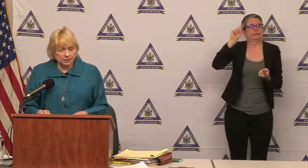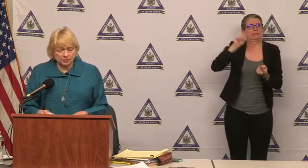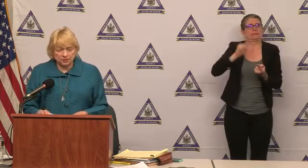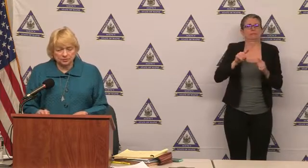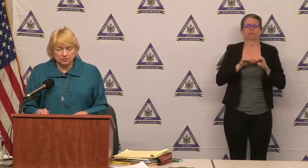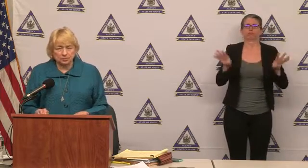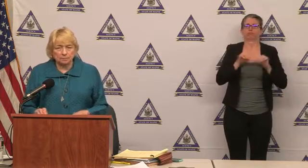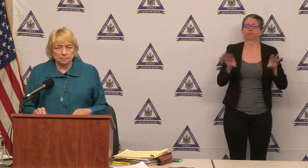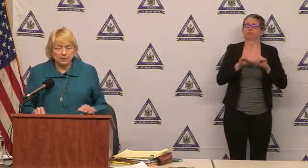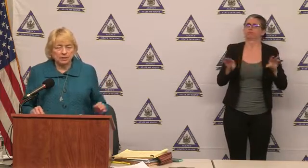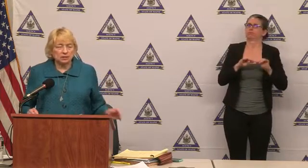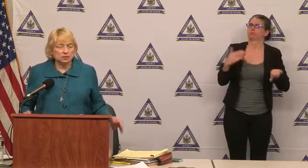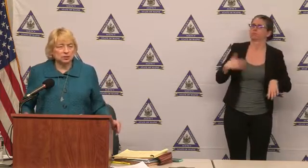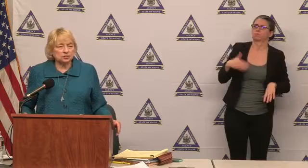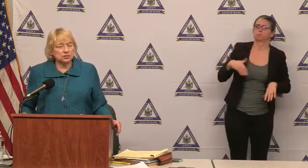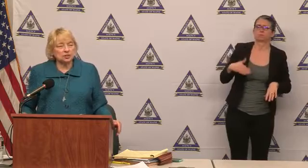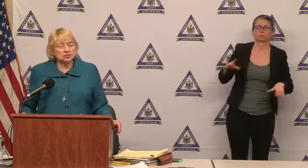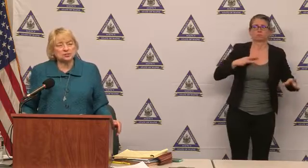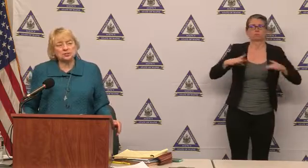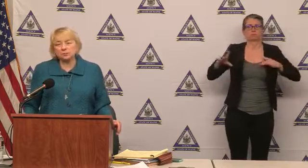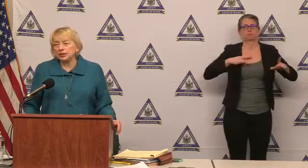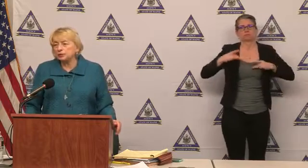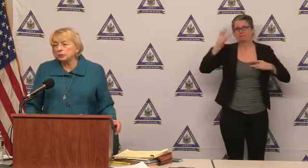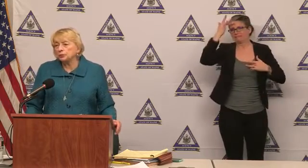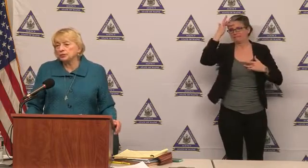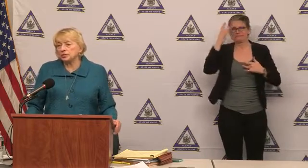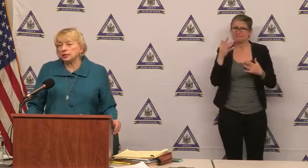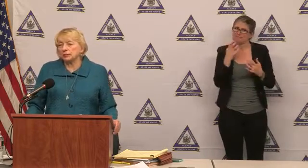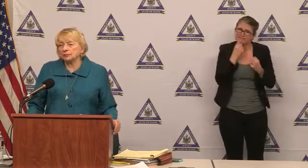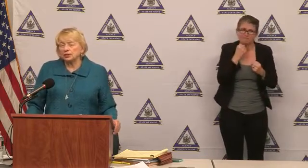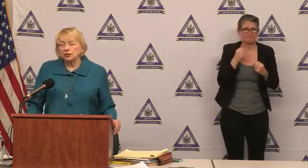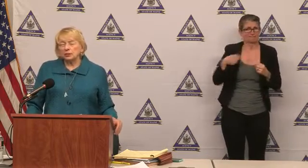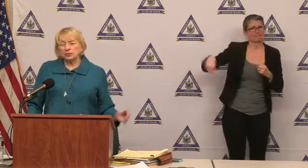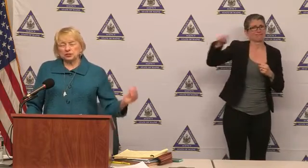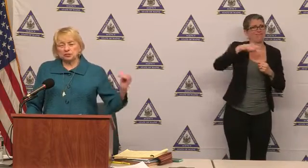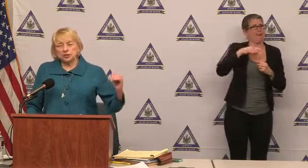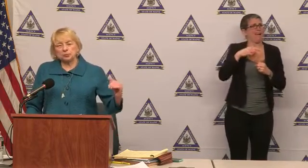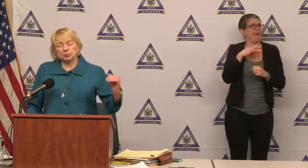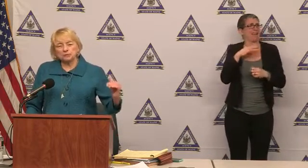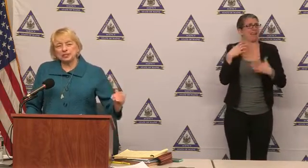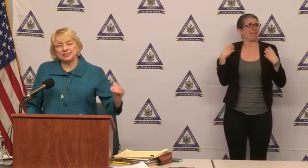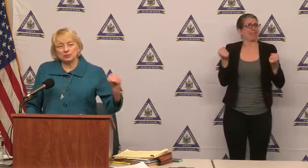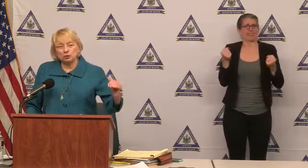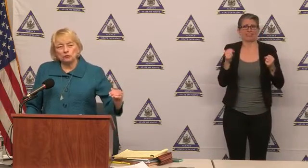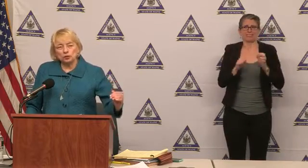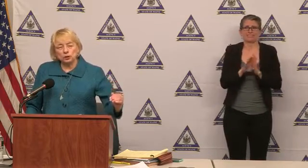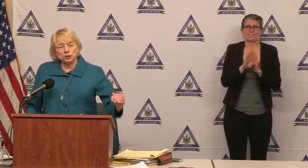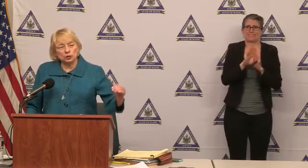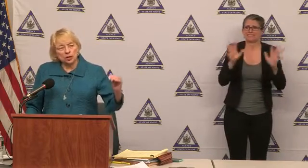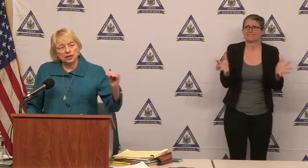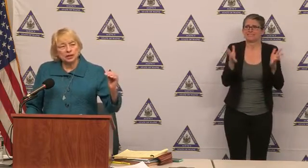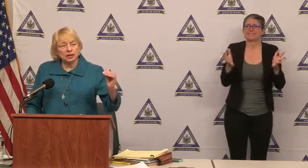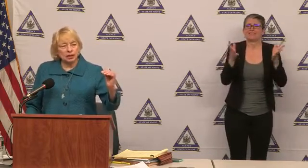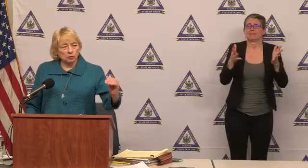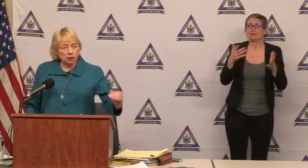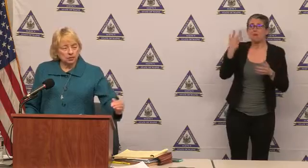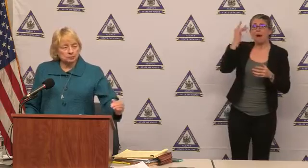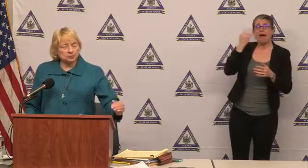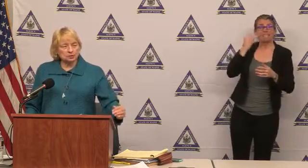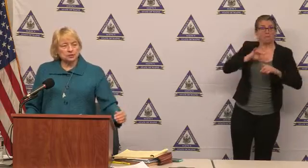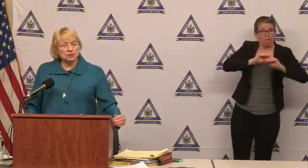of our healthcare system. As Dr. Shah has explained numerous times, we are trying to prevent an overload on